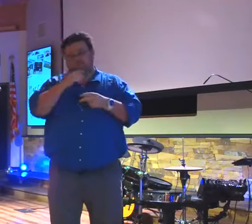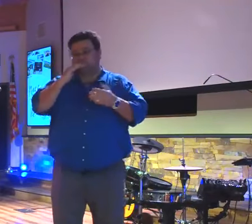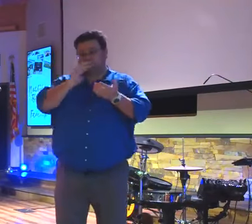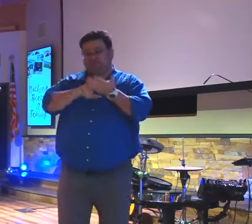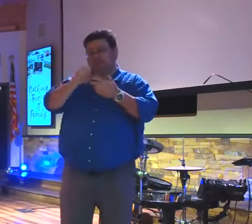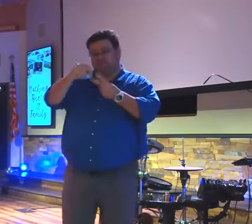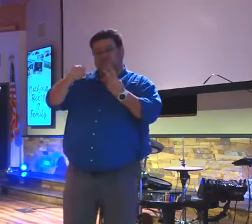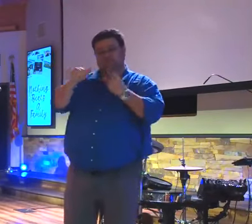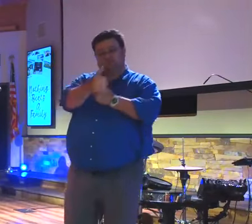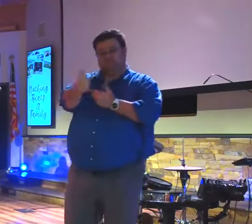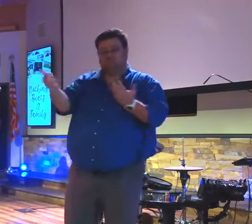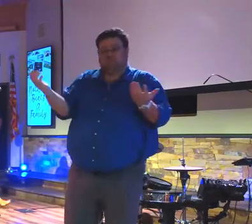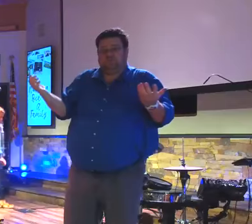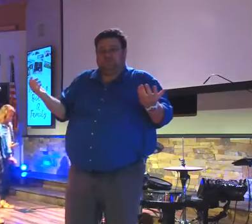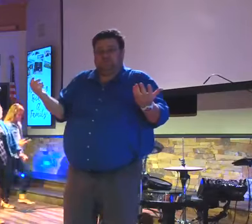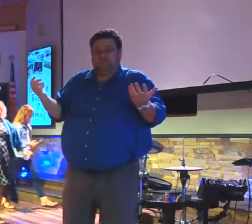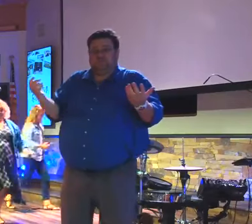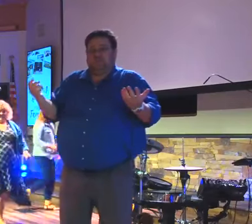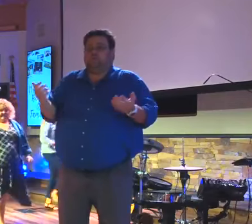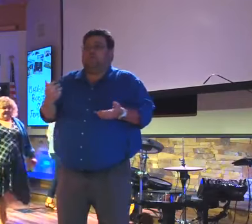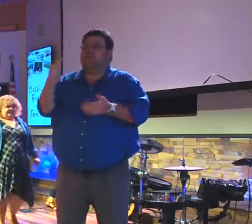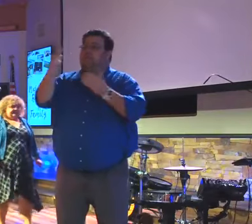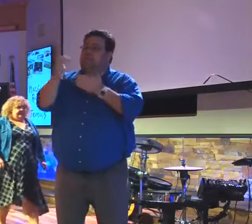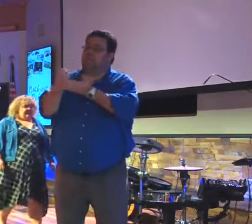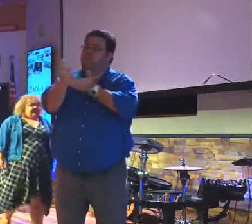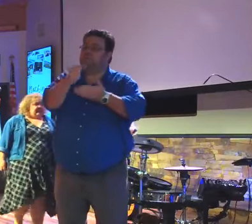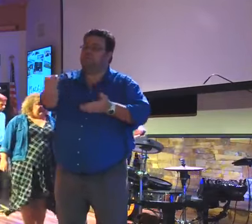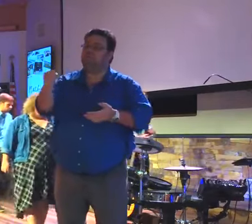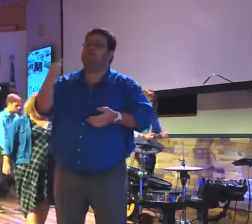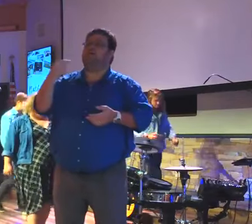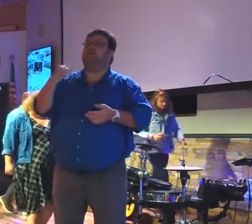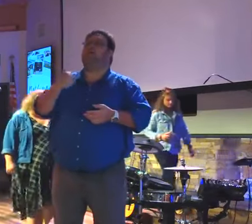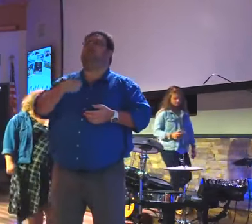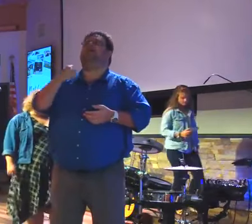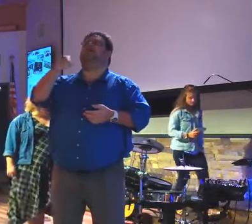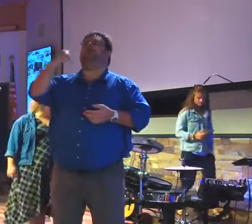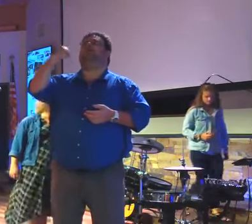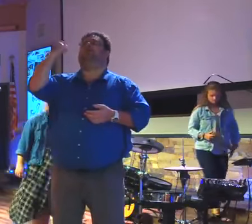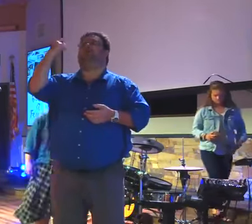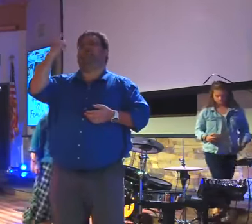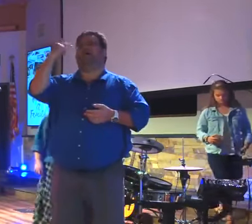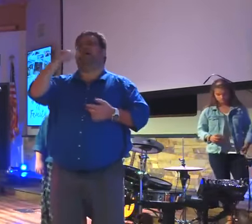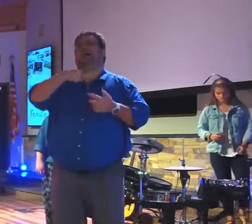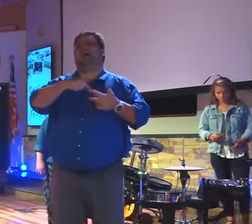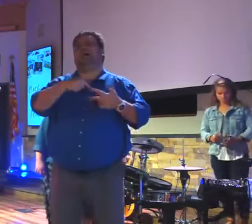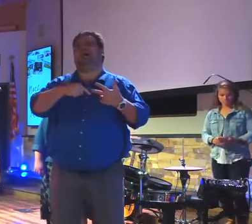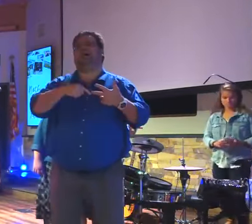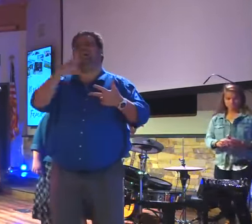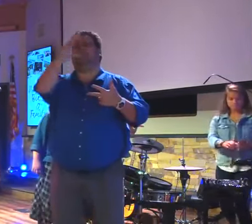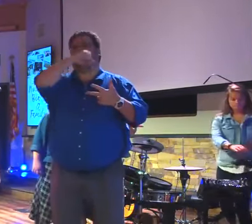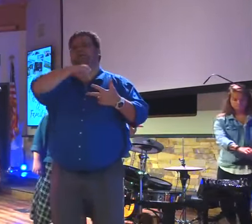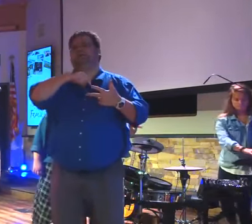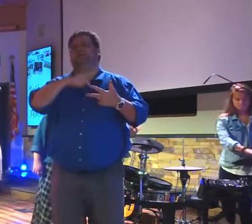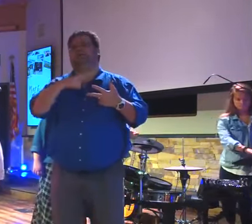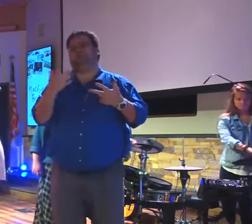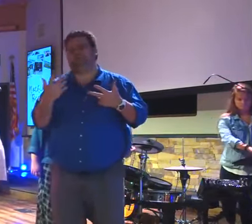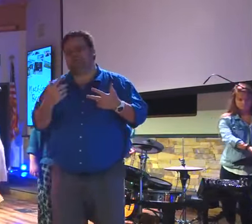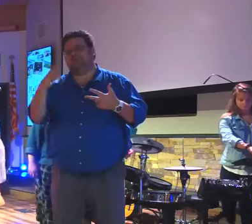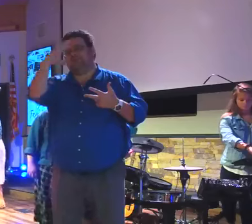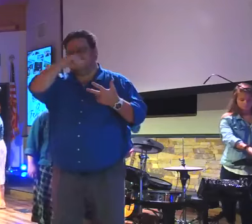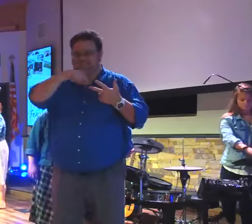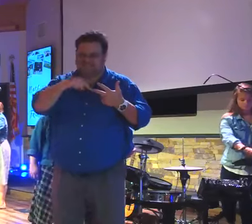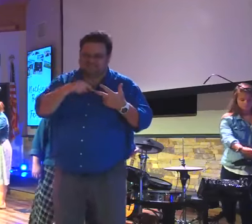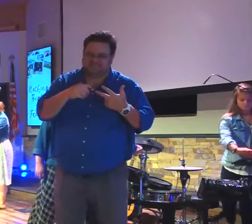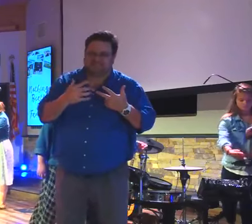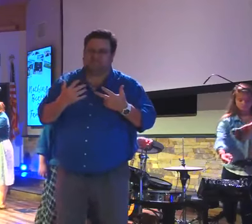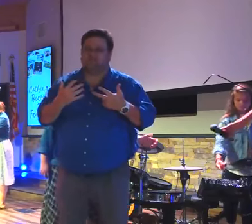Well, that kind of helps you to see, though, why. You know, and now you can correct that in your own life. Christ